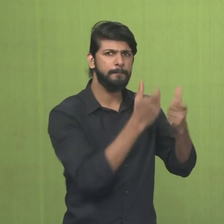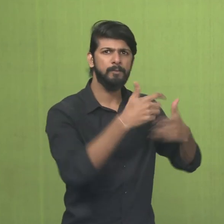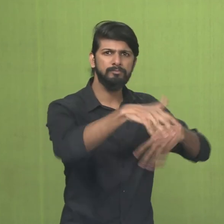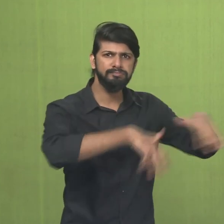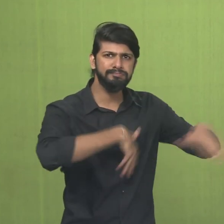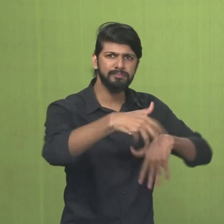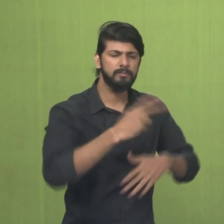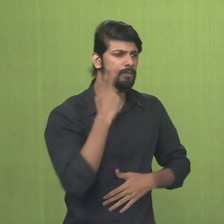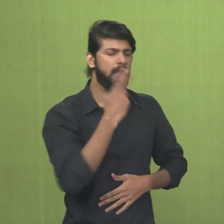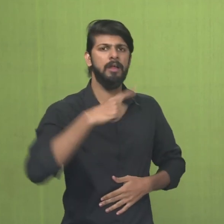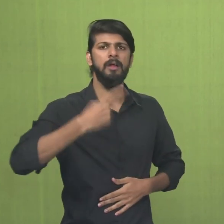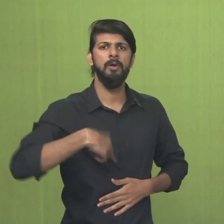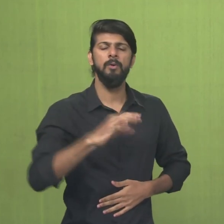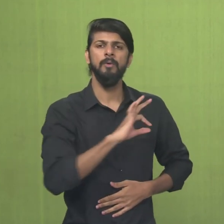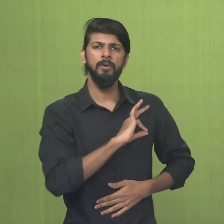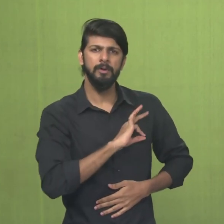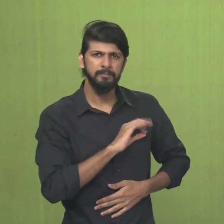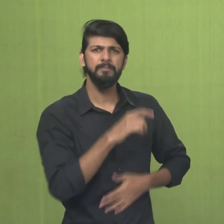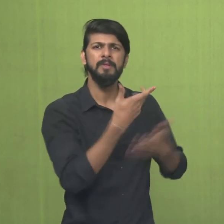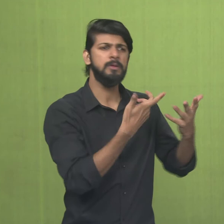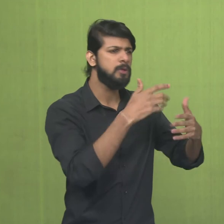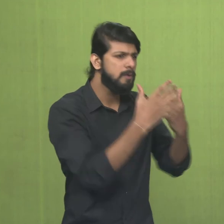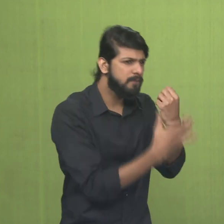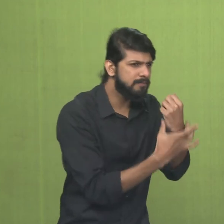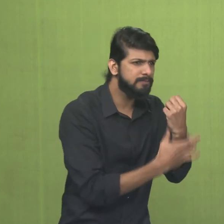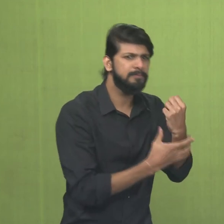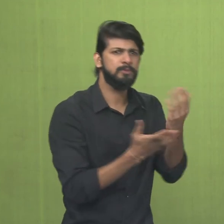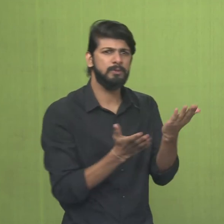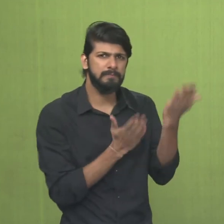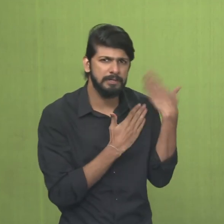The British people really liked scenes from daily Indian life,